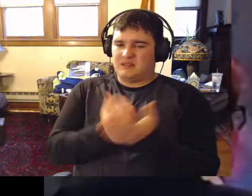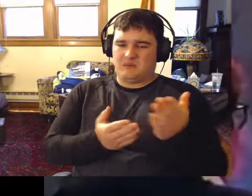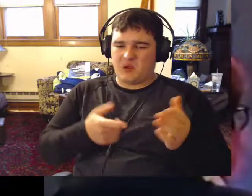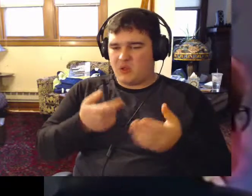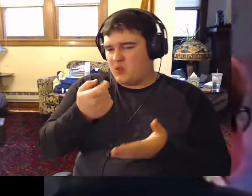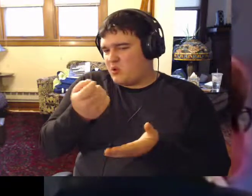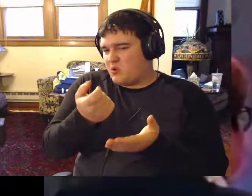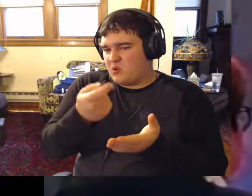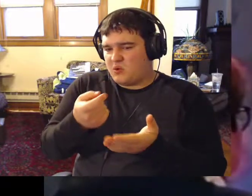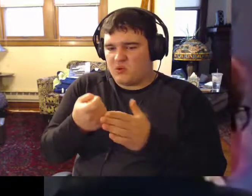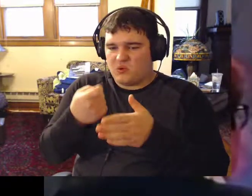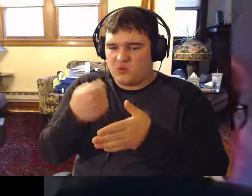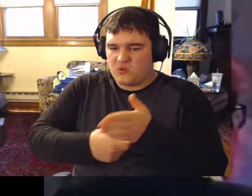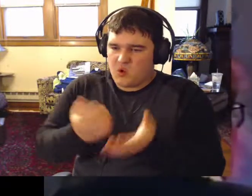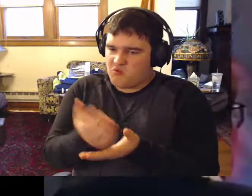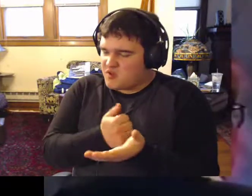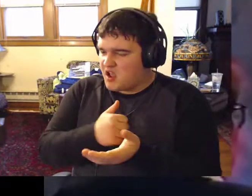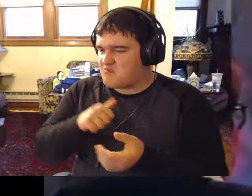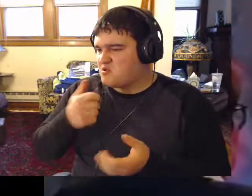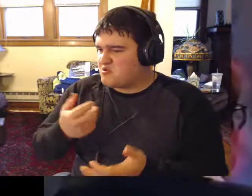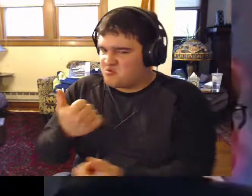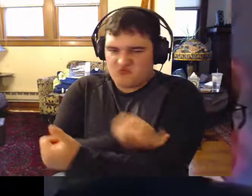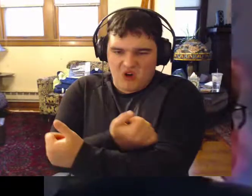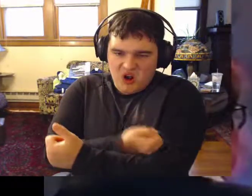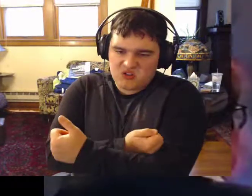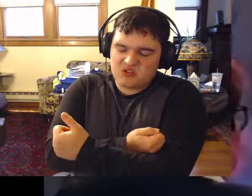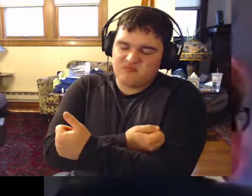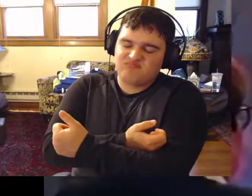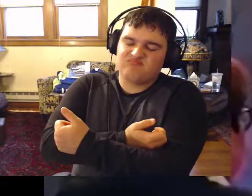in poverty conditions. I have